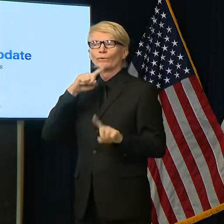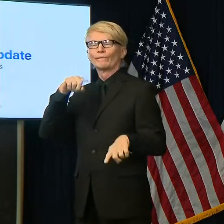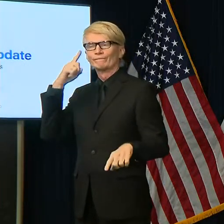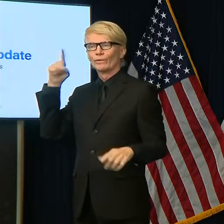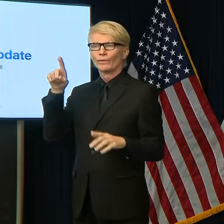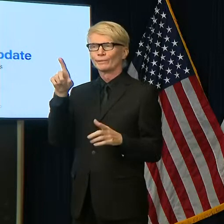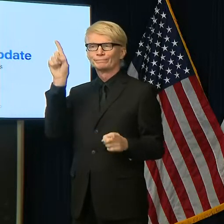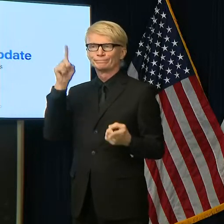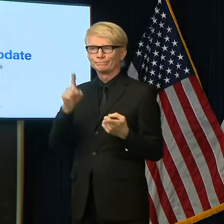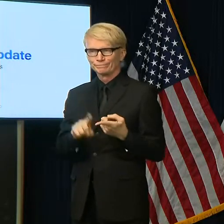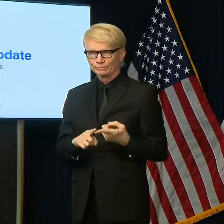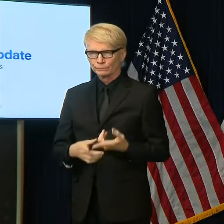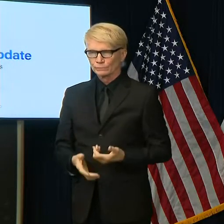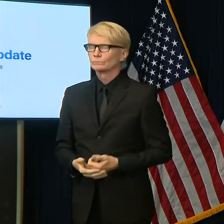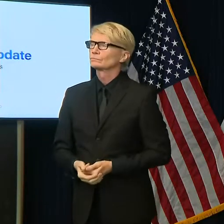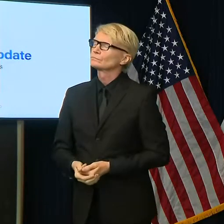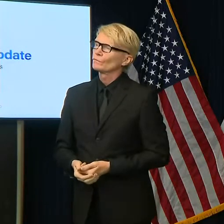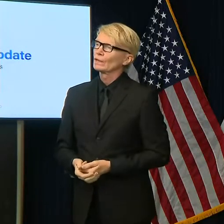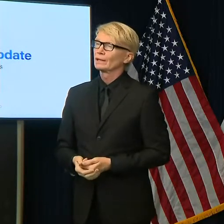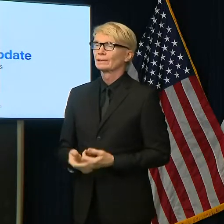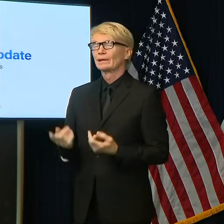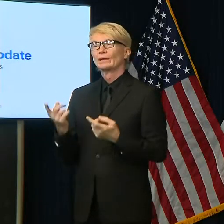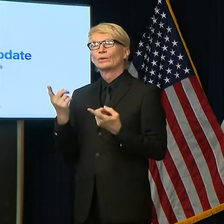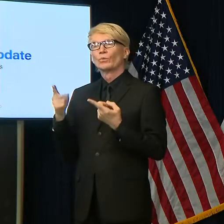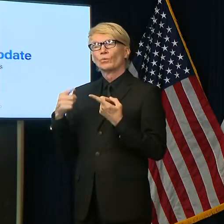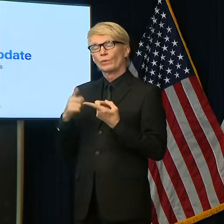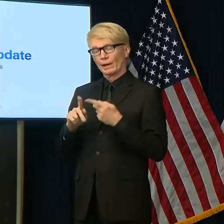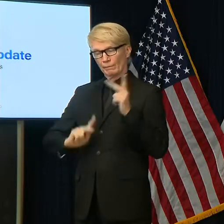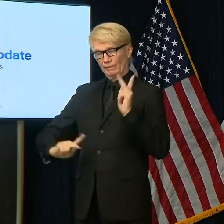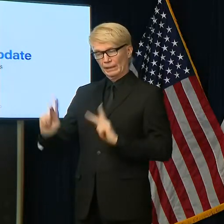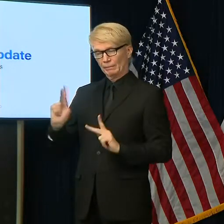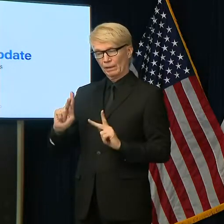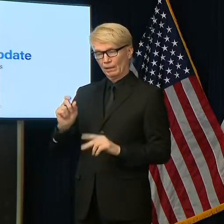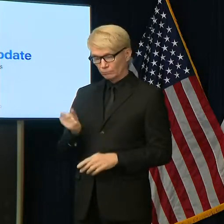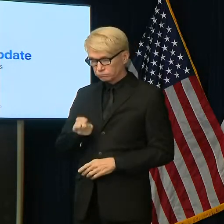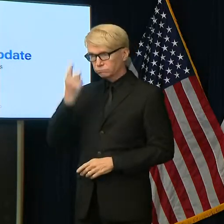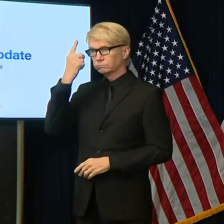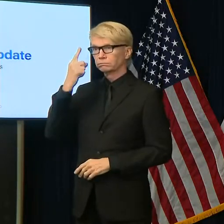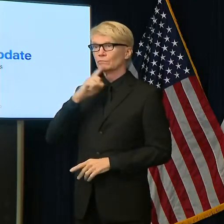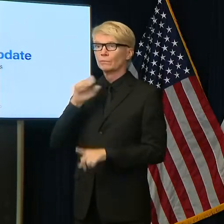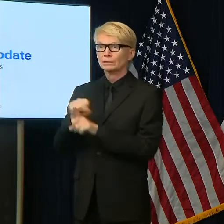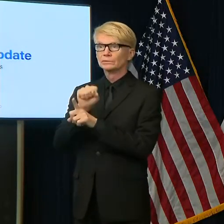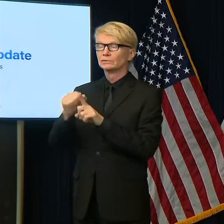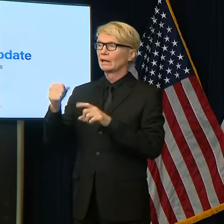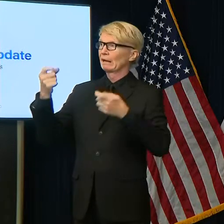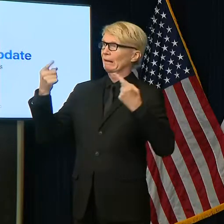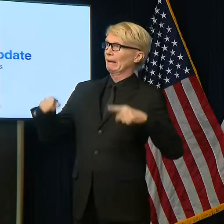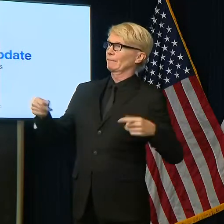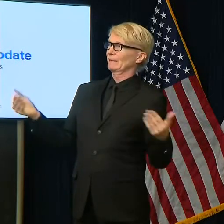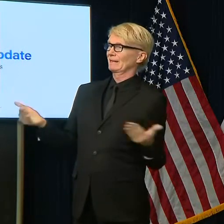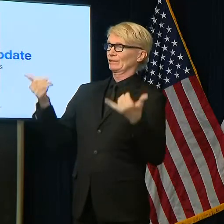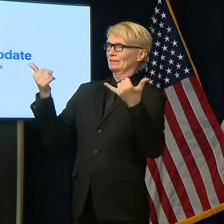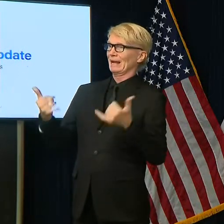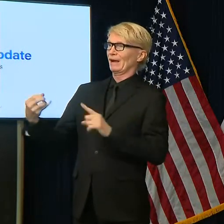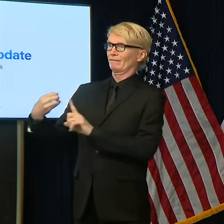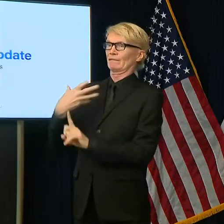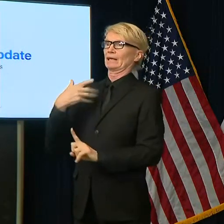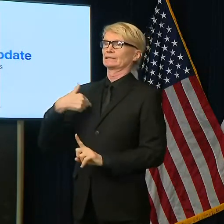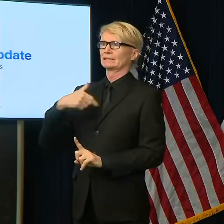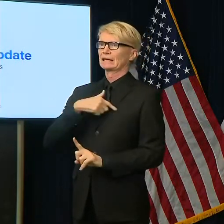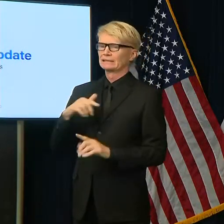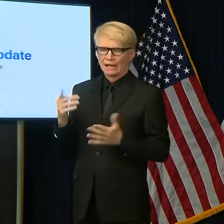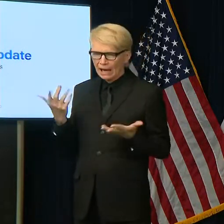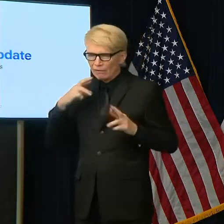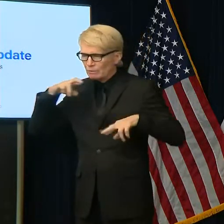is, at the time that people become aware on site of what's happening, what are their reactions? How do they care